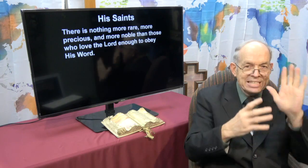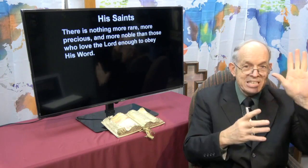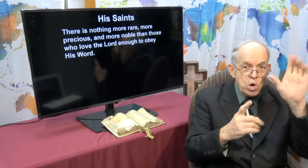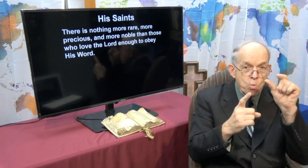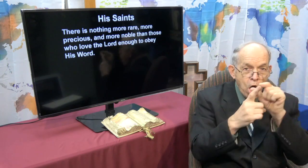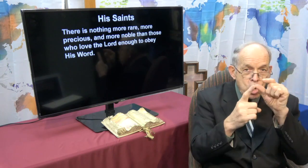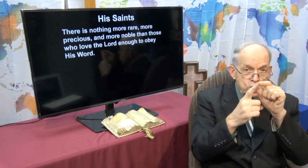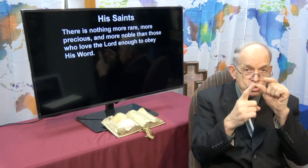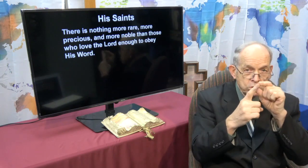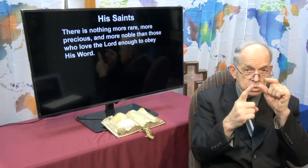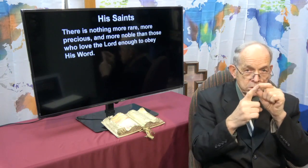his words.